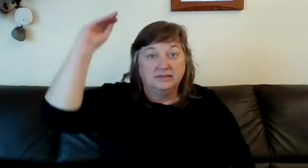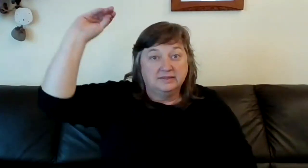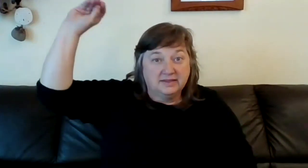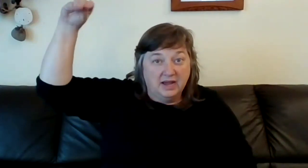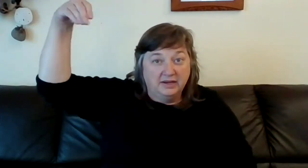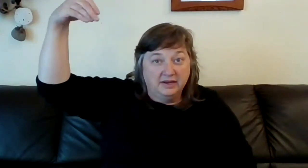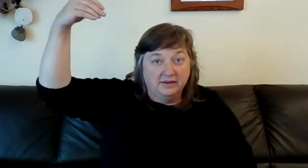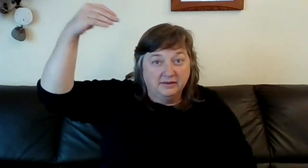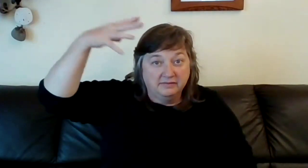Sun.